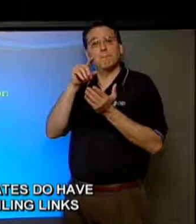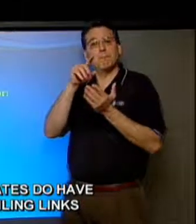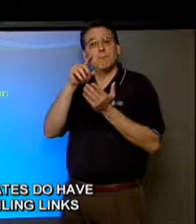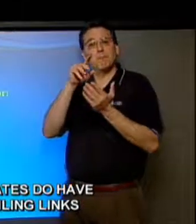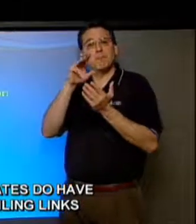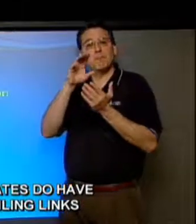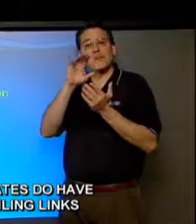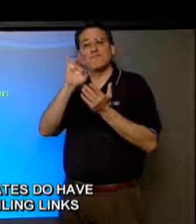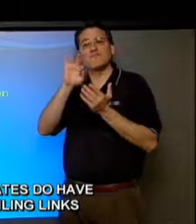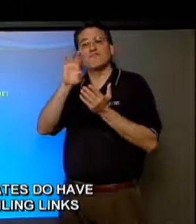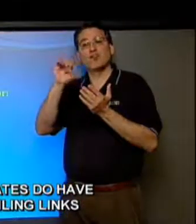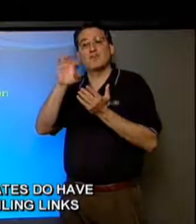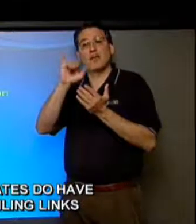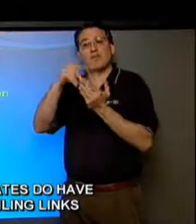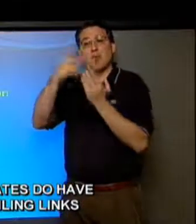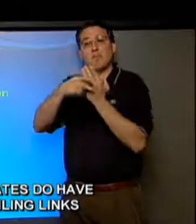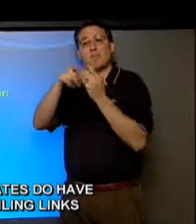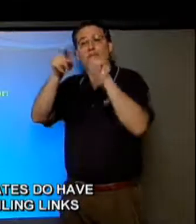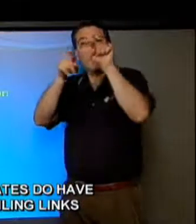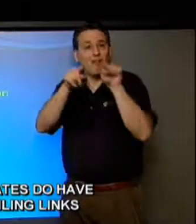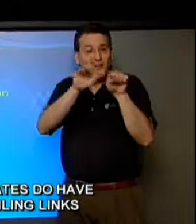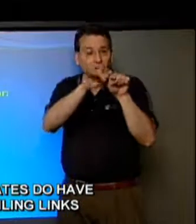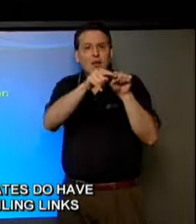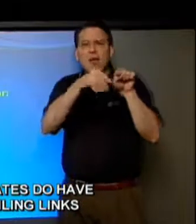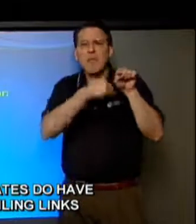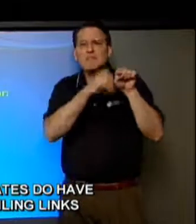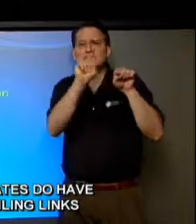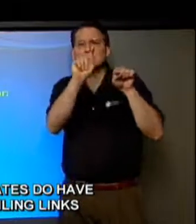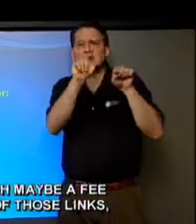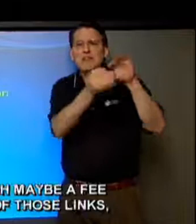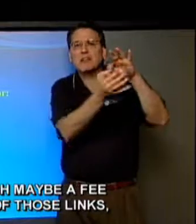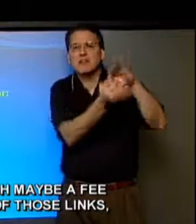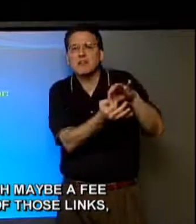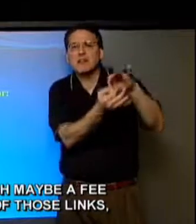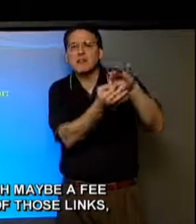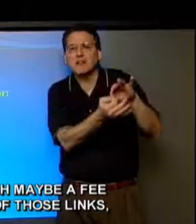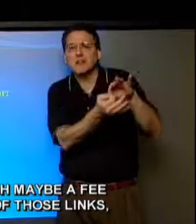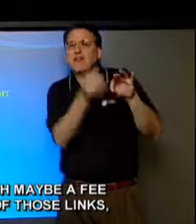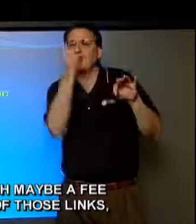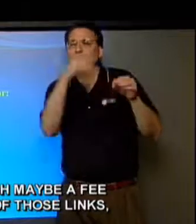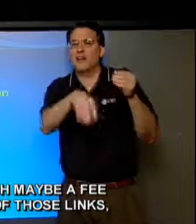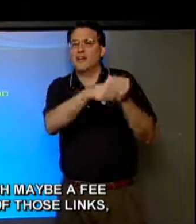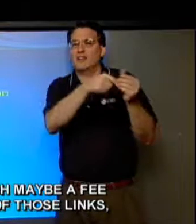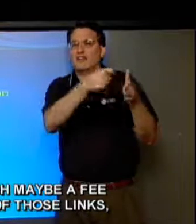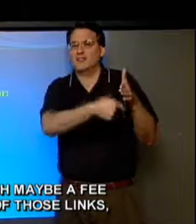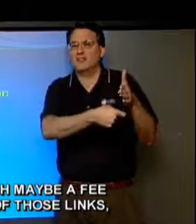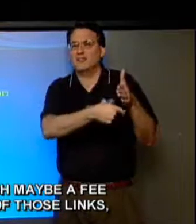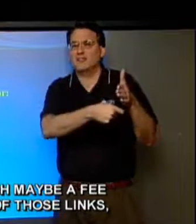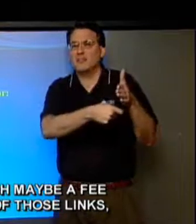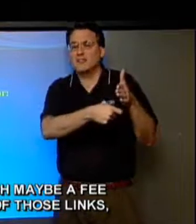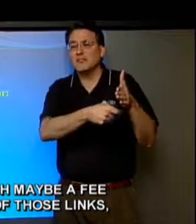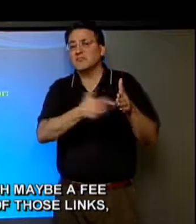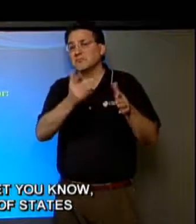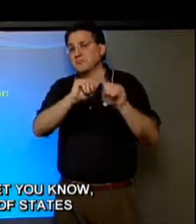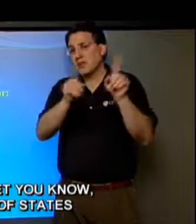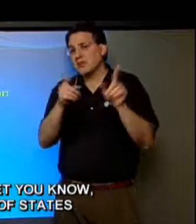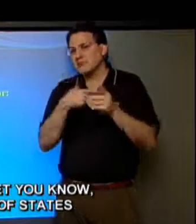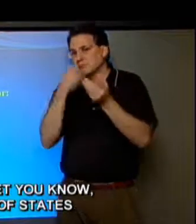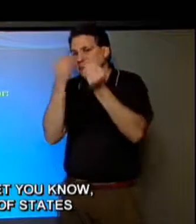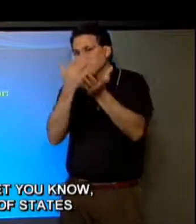have some filing links, or there may be a fee for some of those links. But to let you